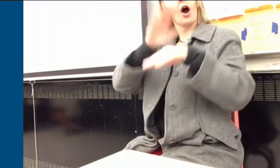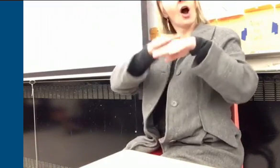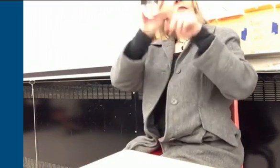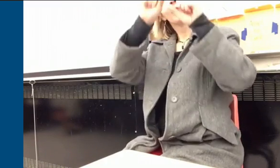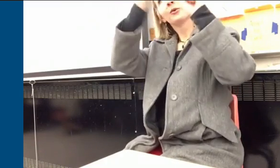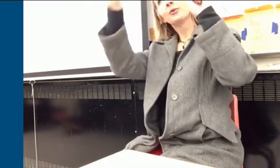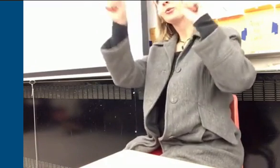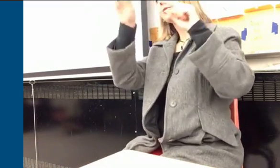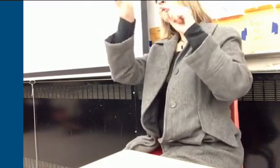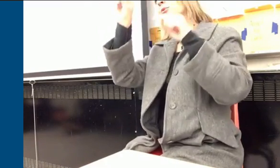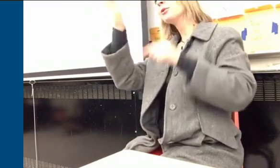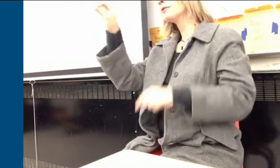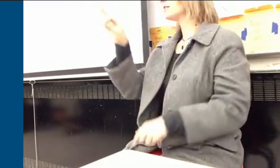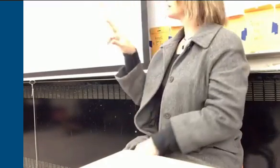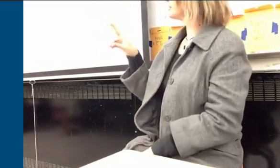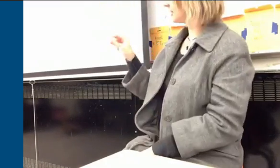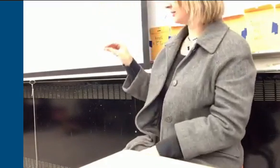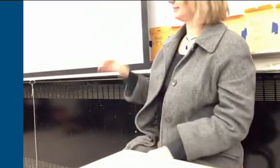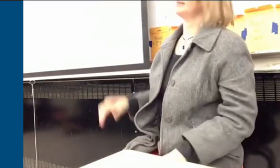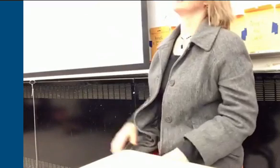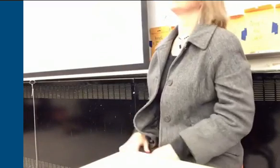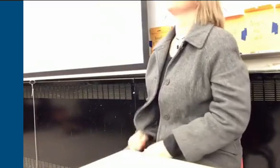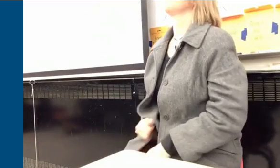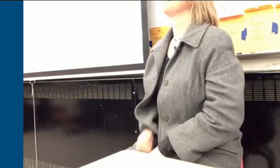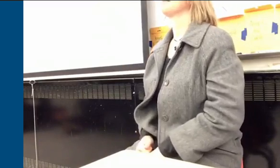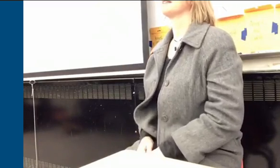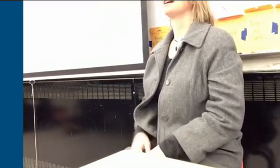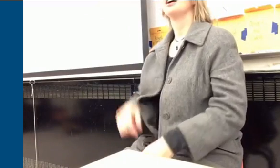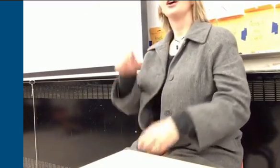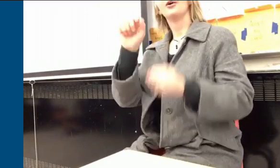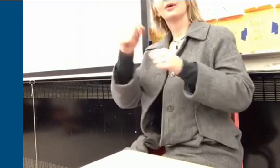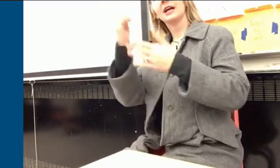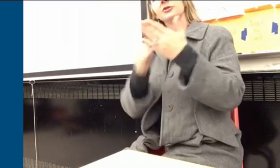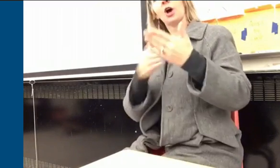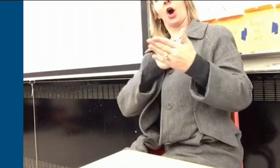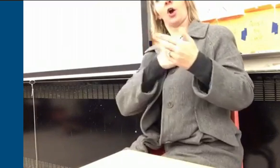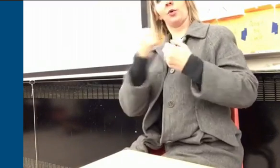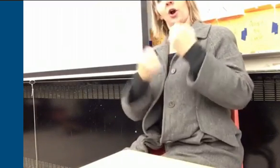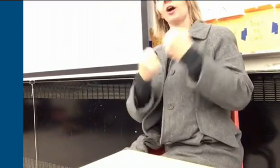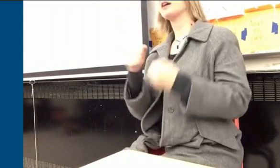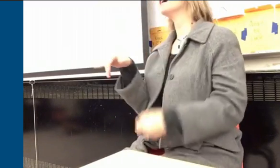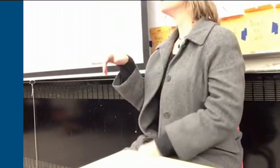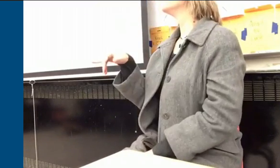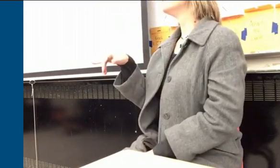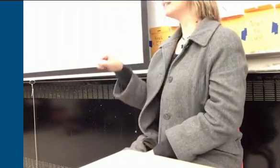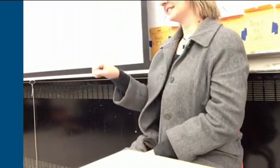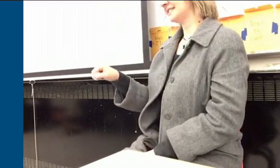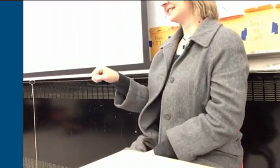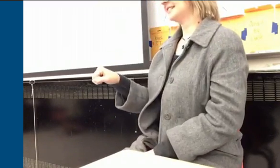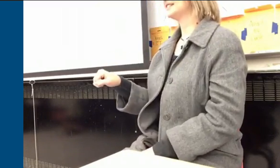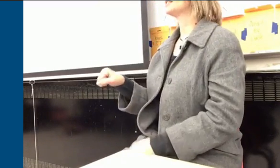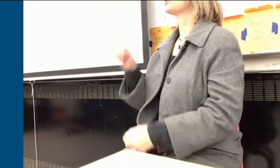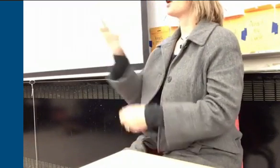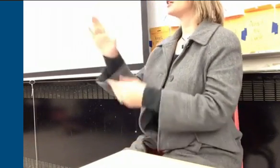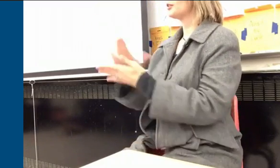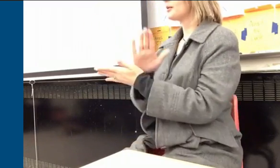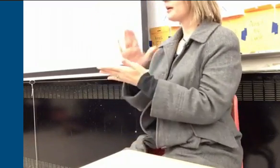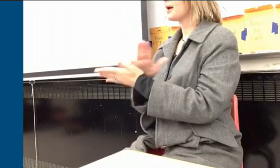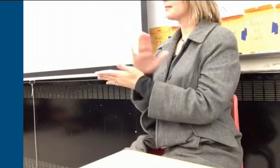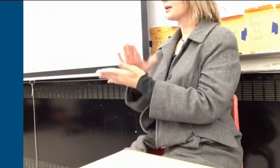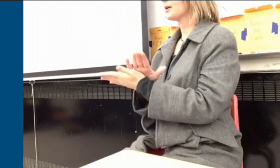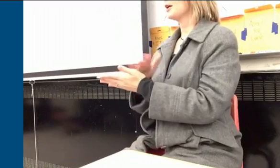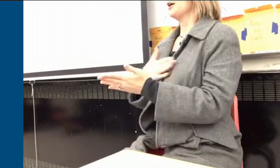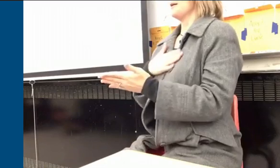roof. Okay? What if it's in a rollover? Do we each get a jar of car? Yes, that's where I'm getting at. So, on your piece of paper,